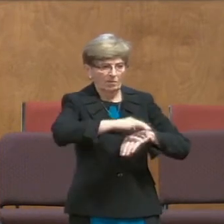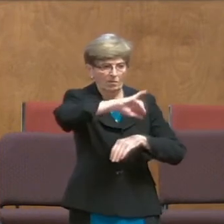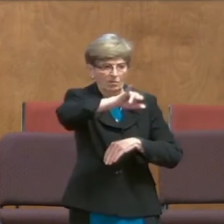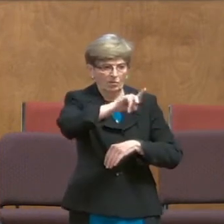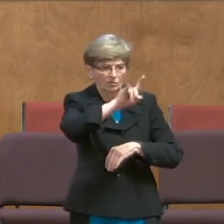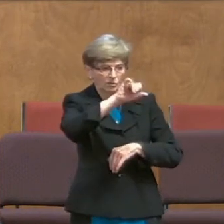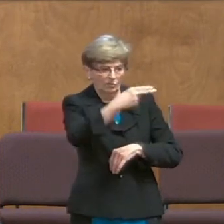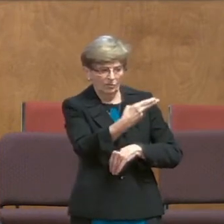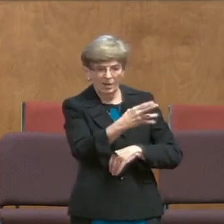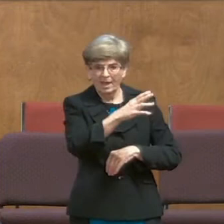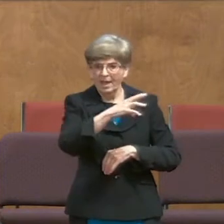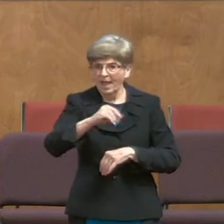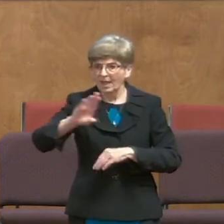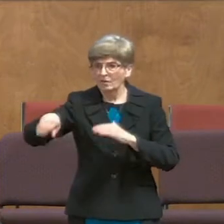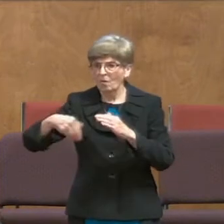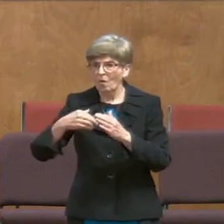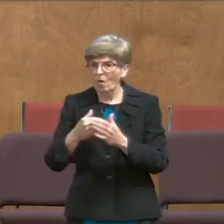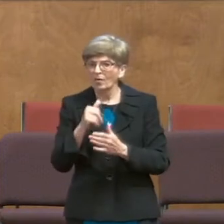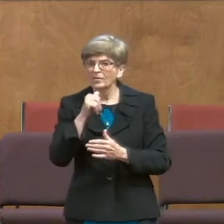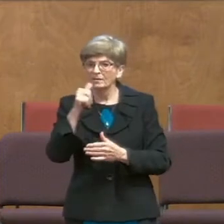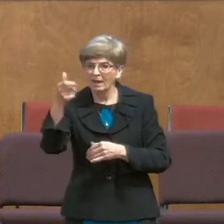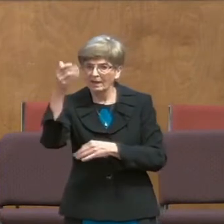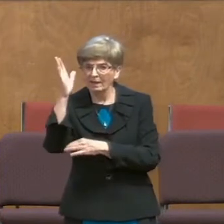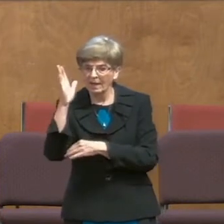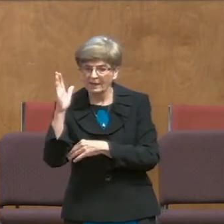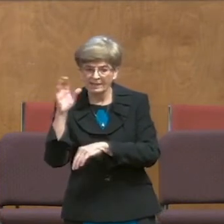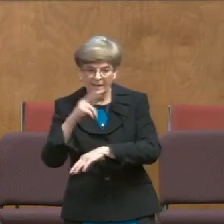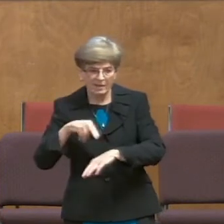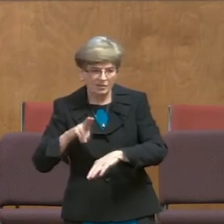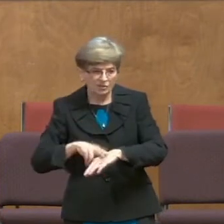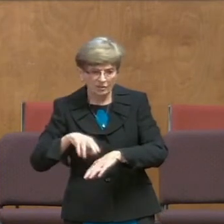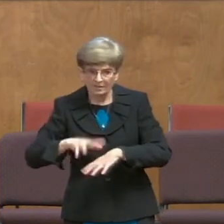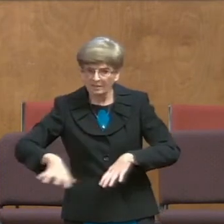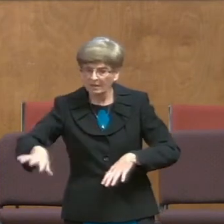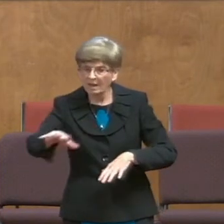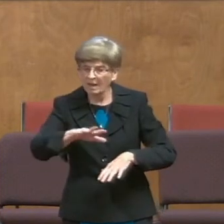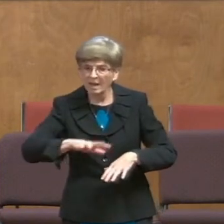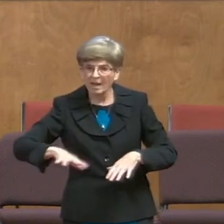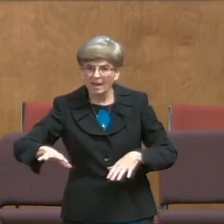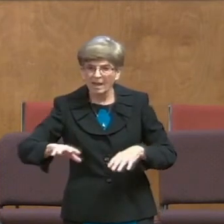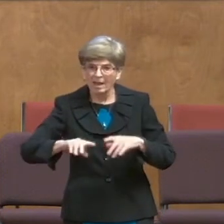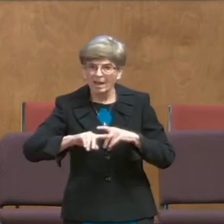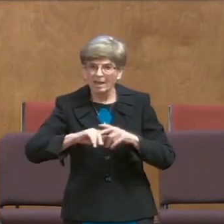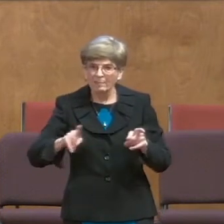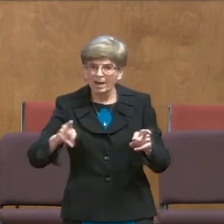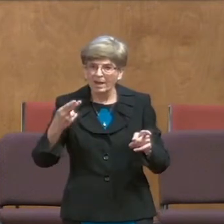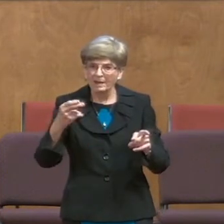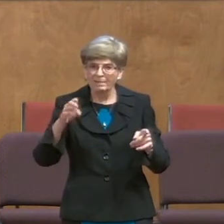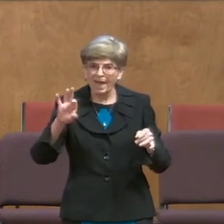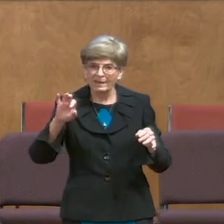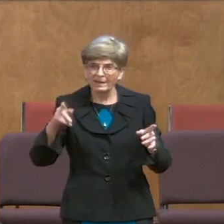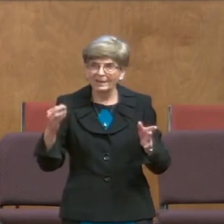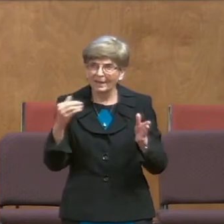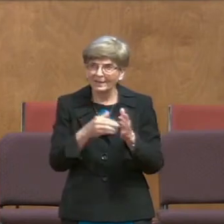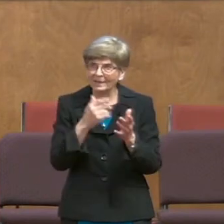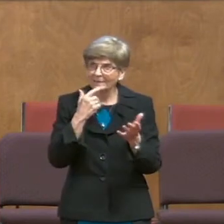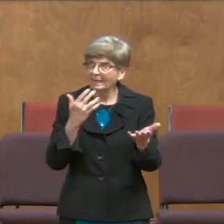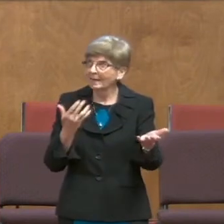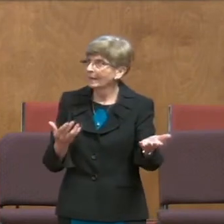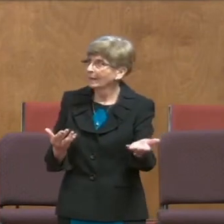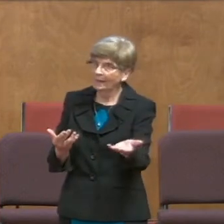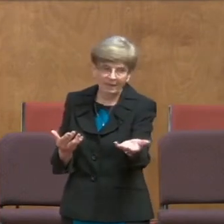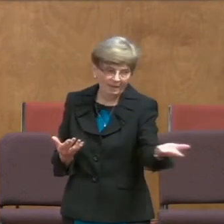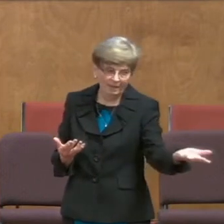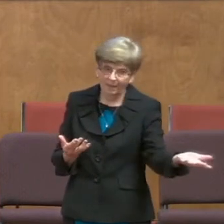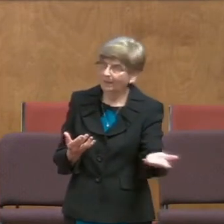on pagan nations around him. But his question, again, just to reiterate, Habakkuk is saying, God, why haven't